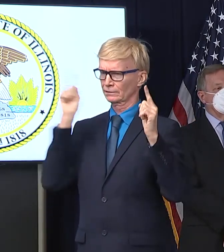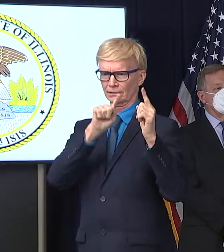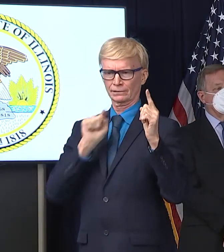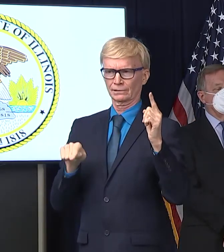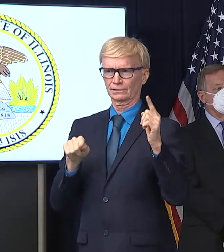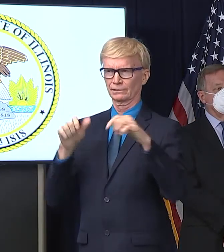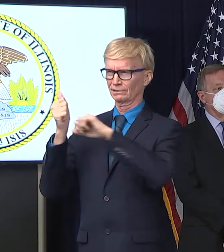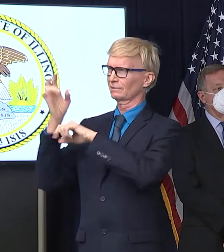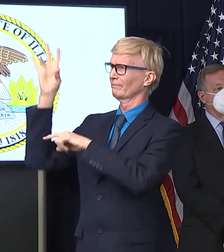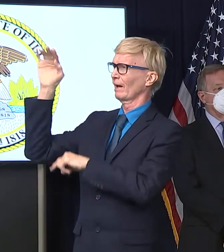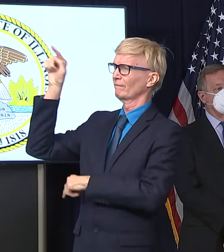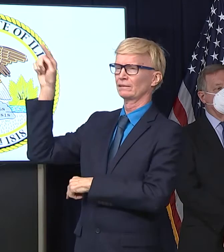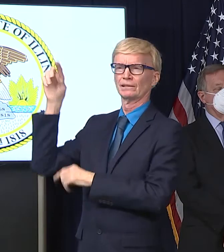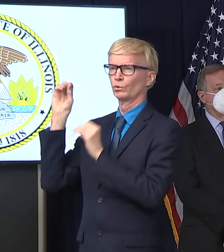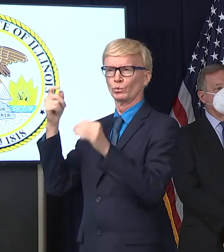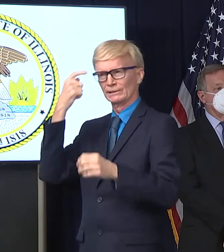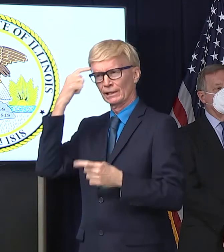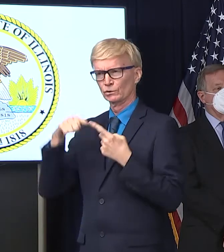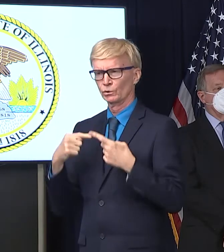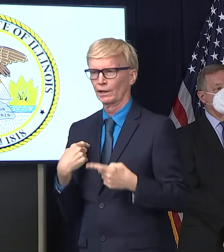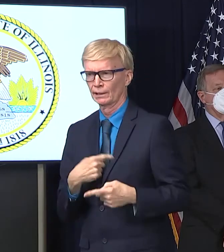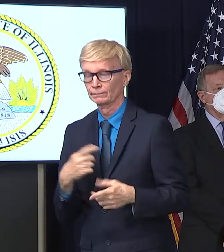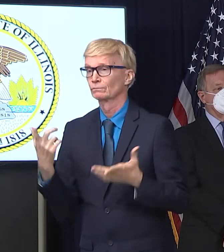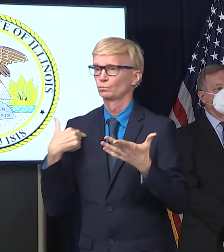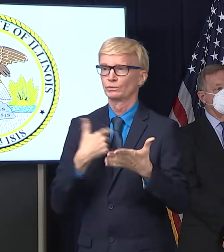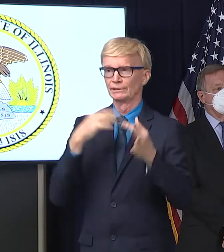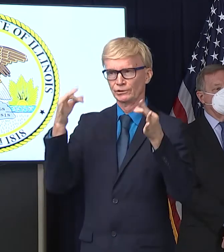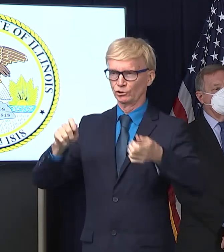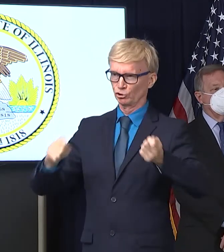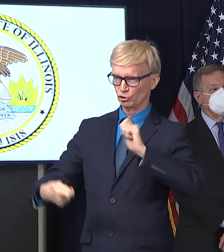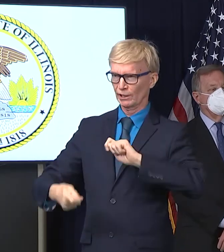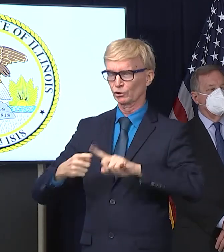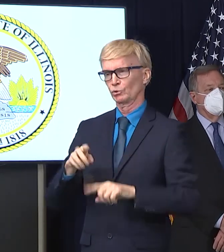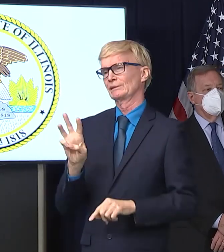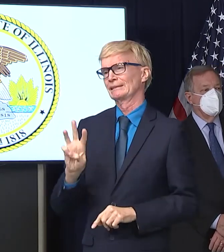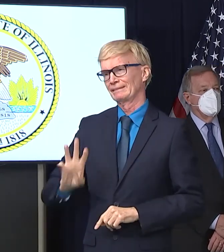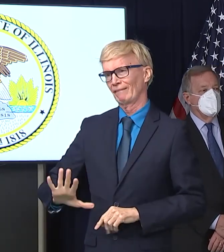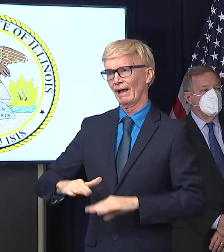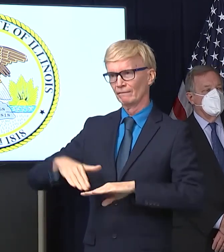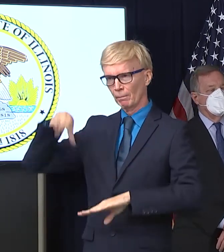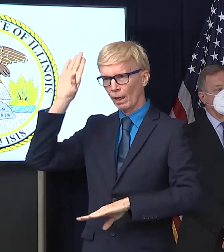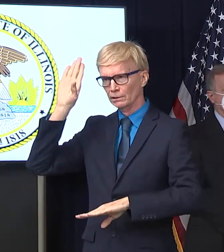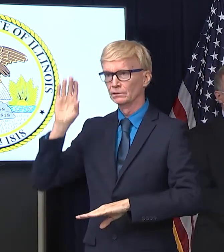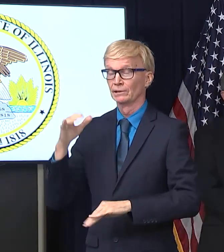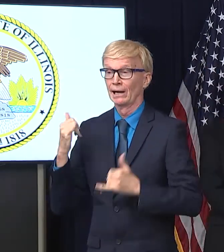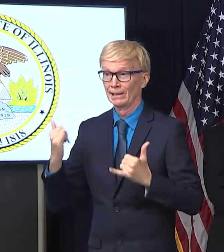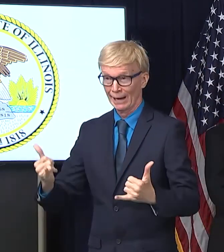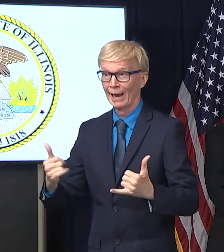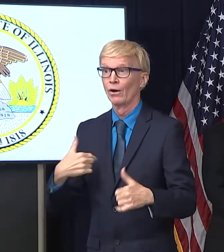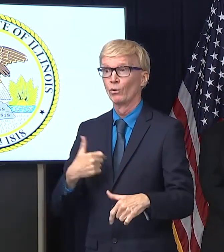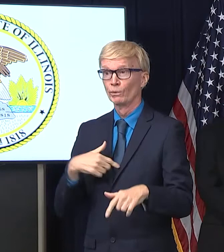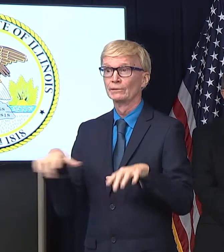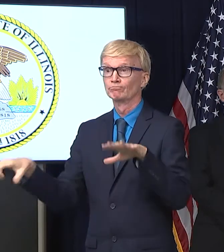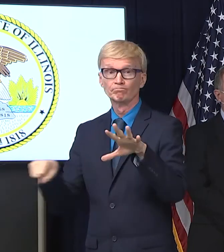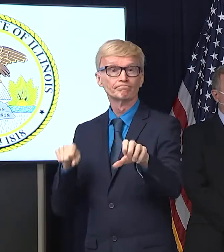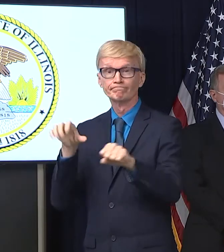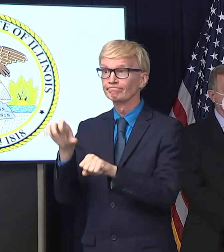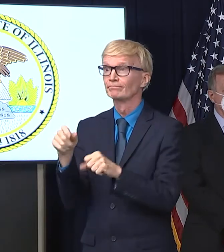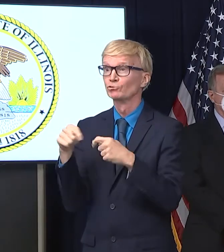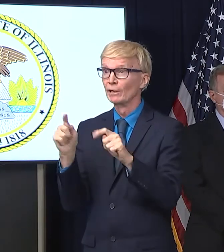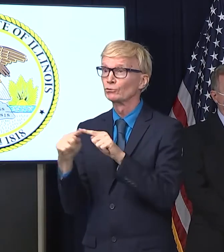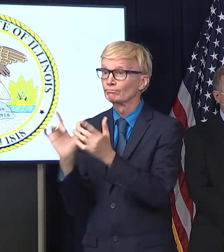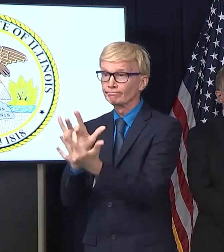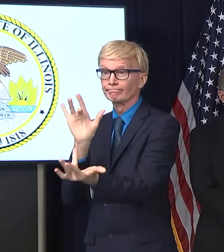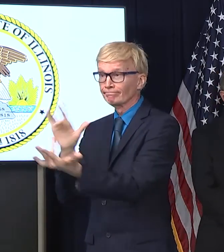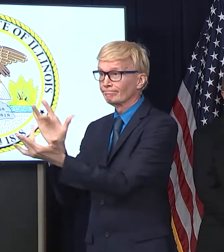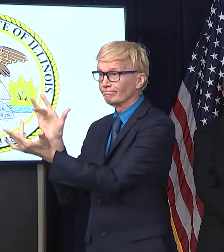no sense to us. So we set it at 65 plus, and these things collectively in our outreach efforts are going to make sure that we're